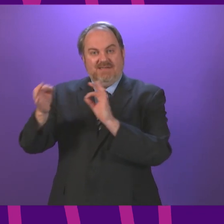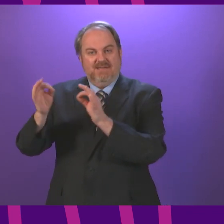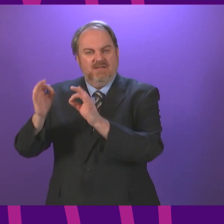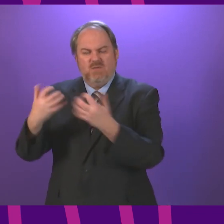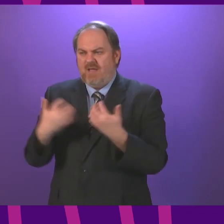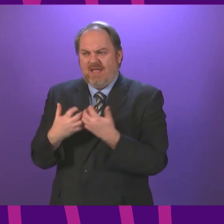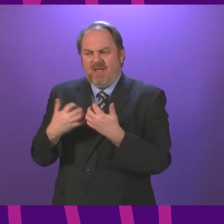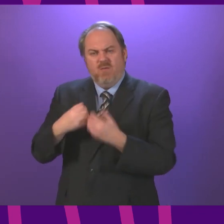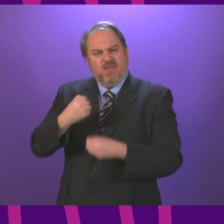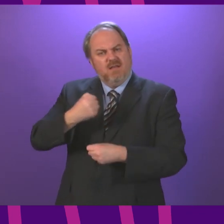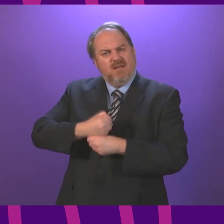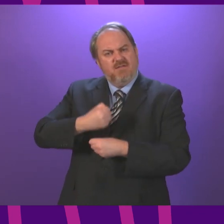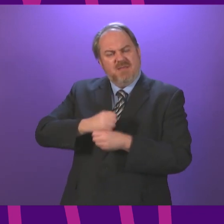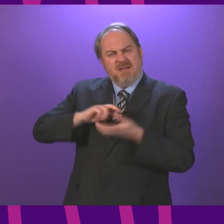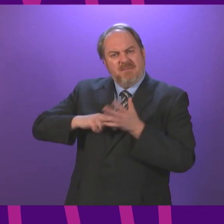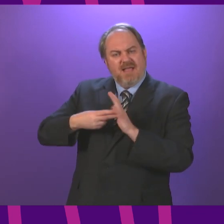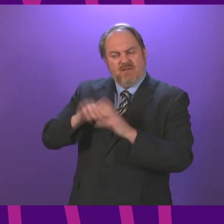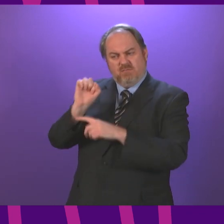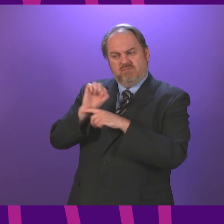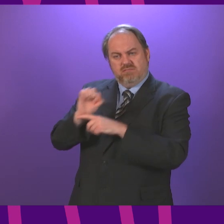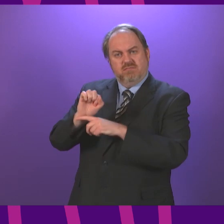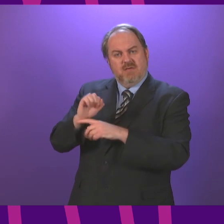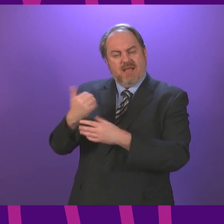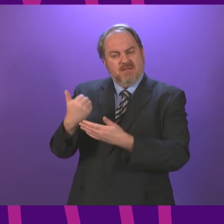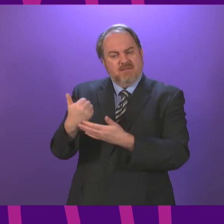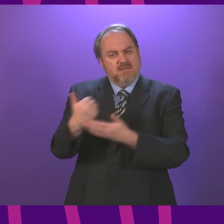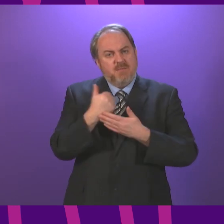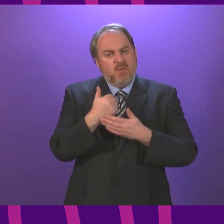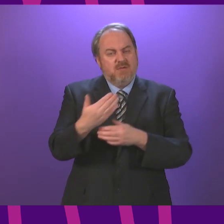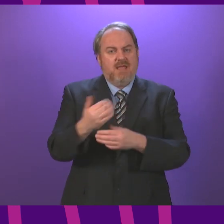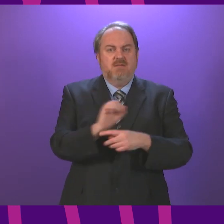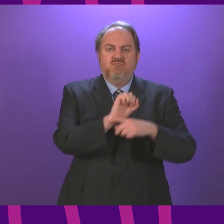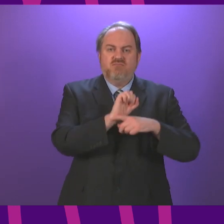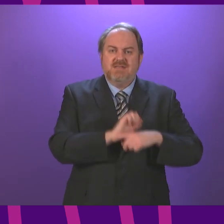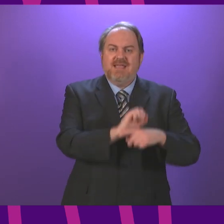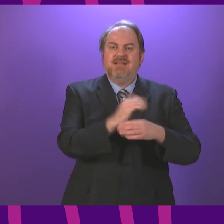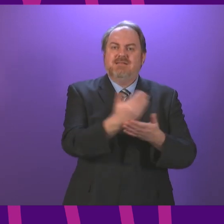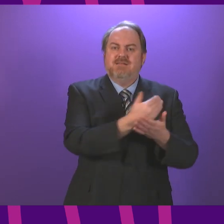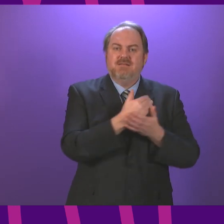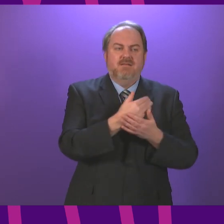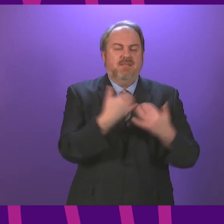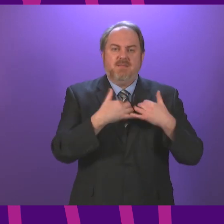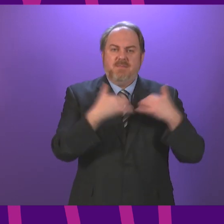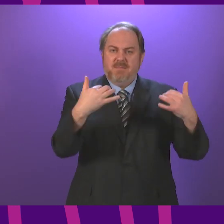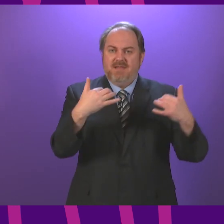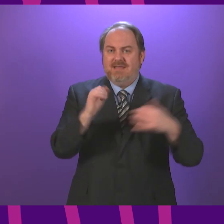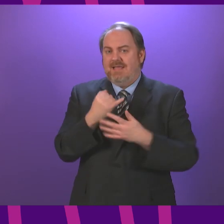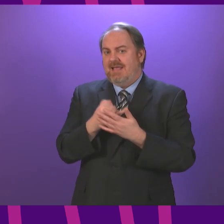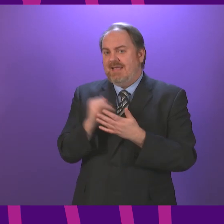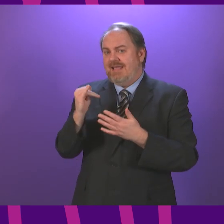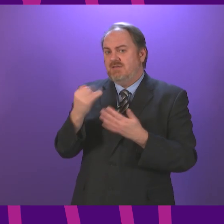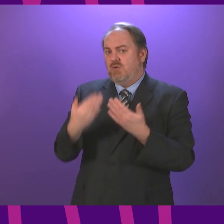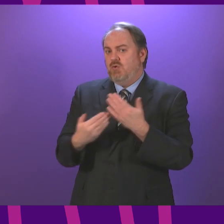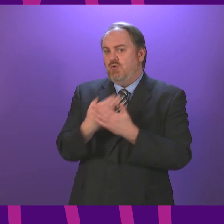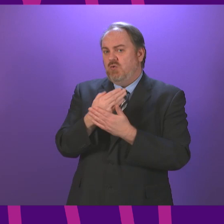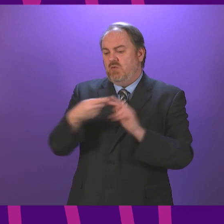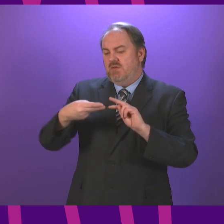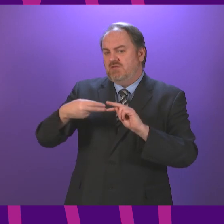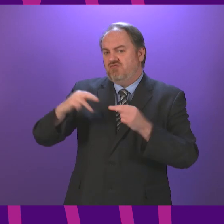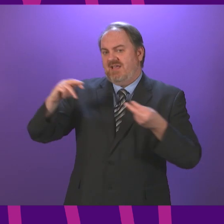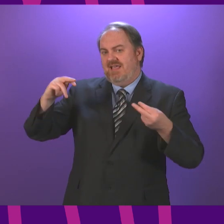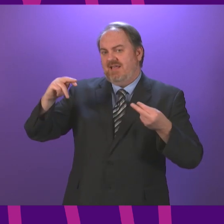Scottish Government planning to ensure that we protect the public from importation of new forms of this virus? First Minister. Well,